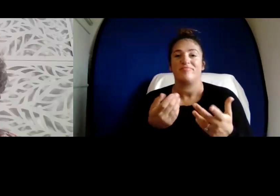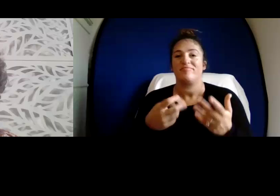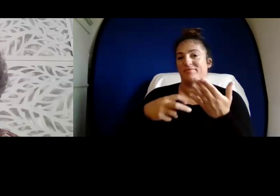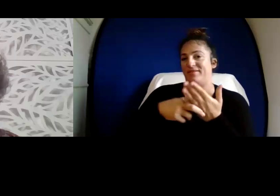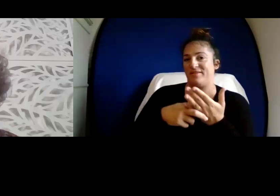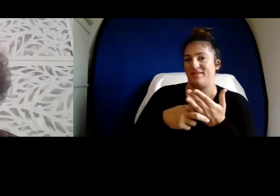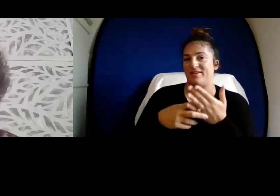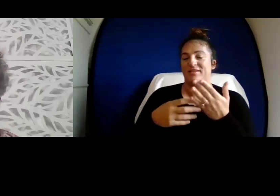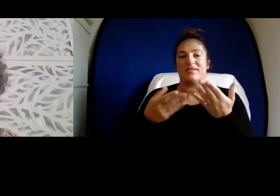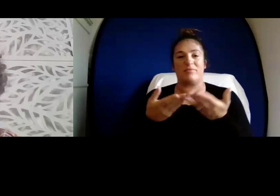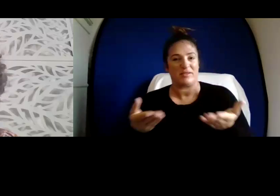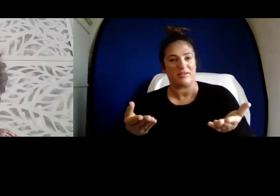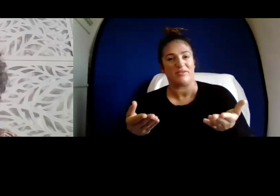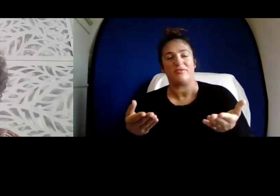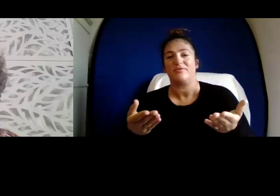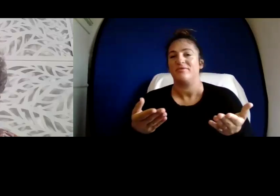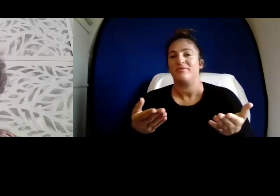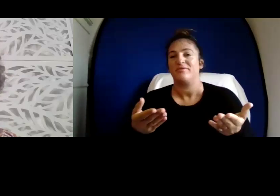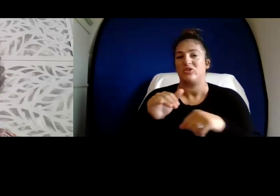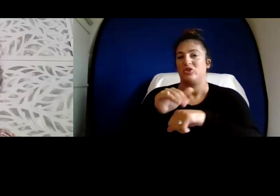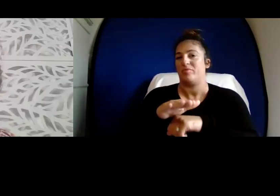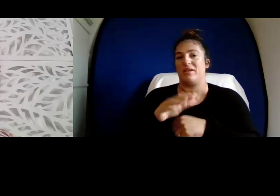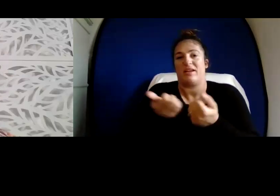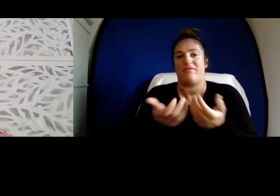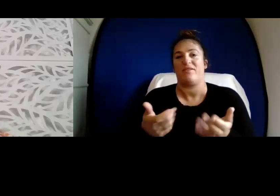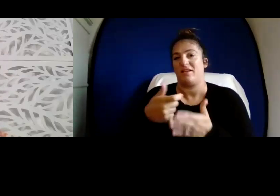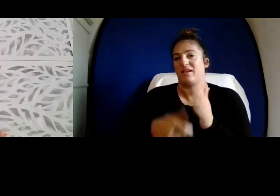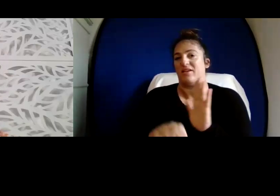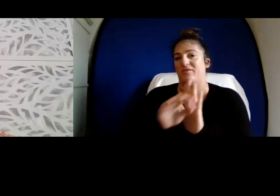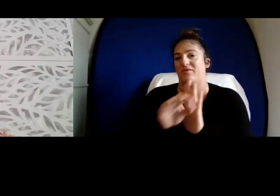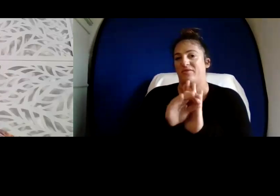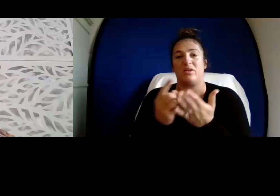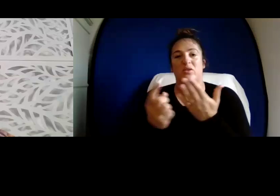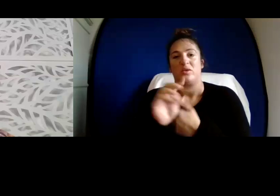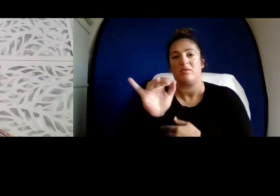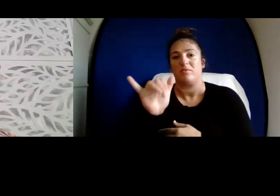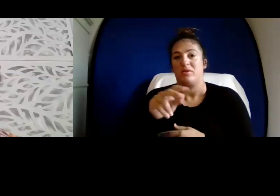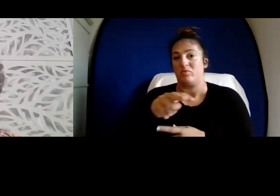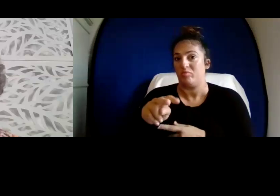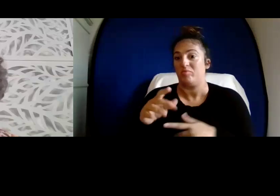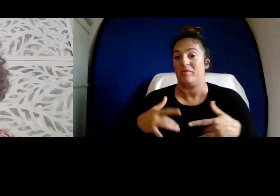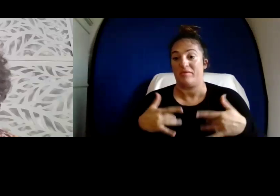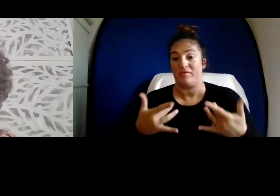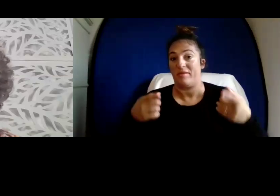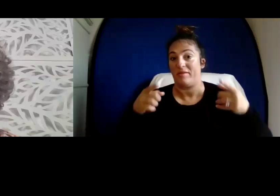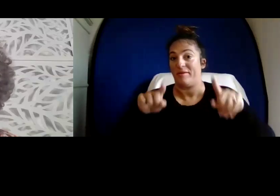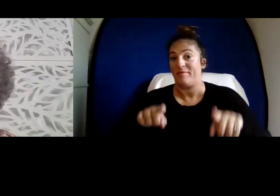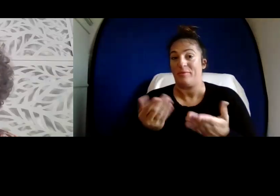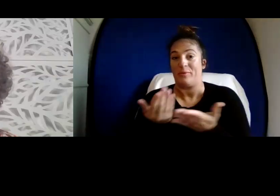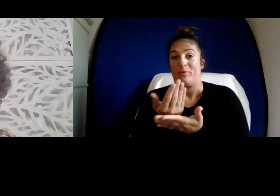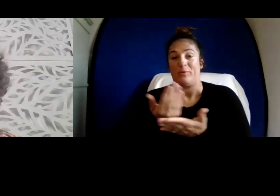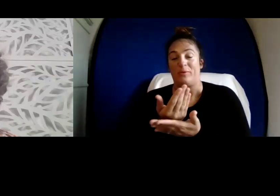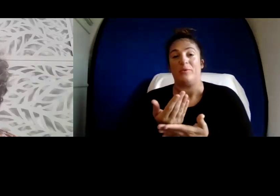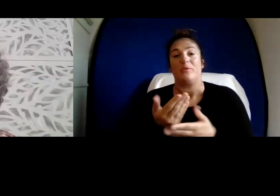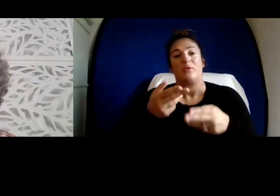shipping for our events are free. And next week on Thursday, May 22nd, we'll have another great event, which is our Know It